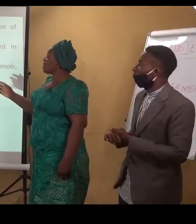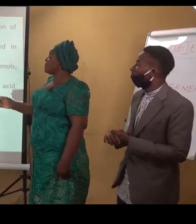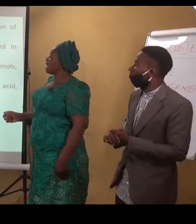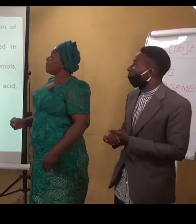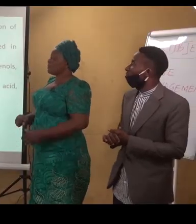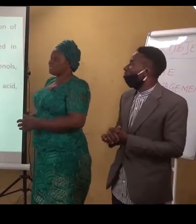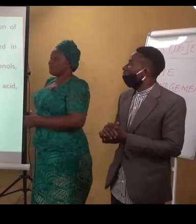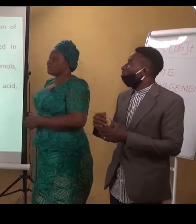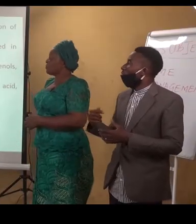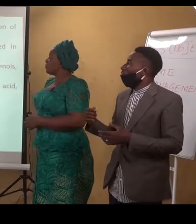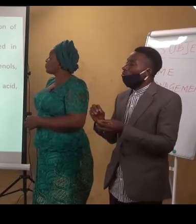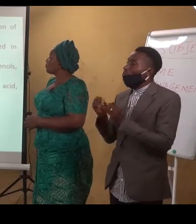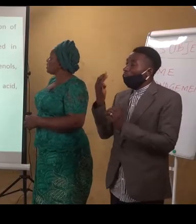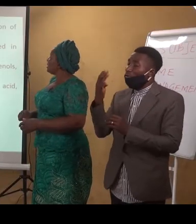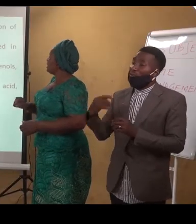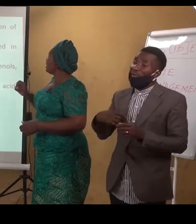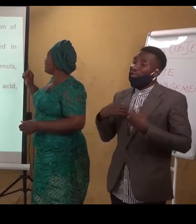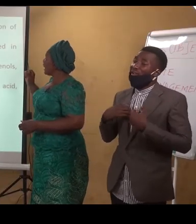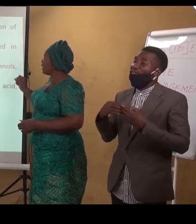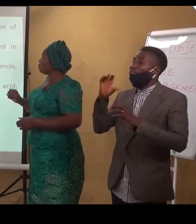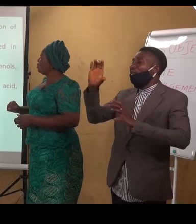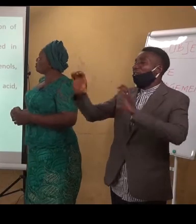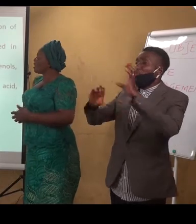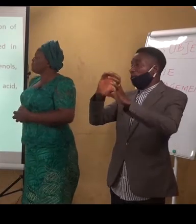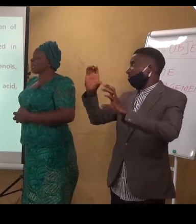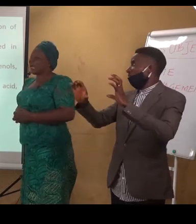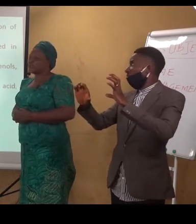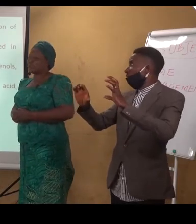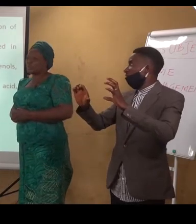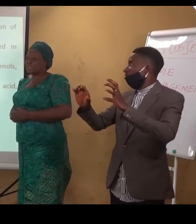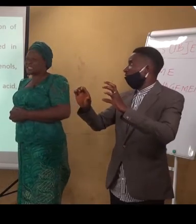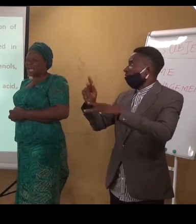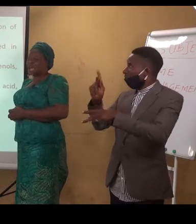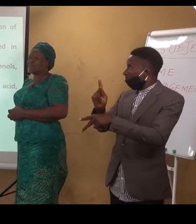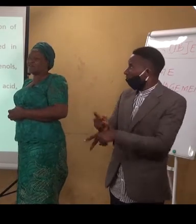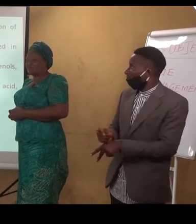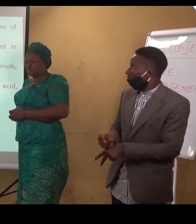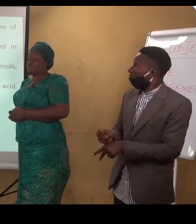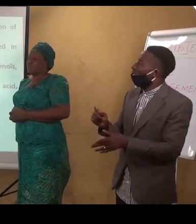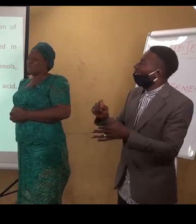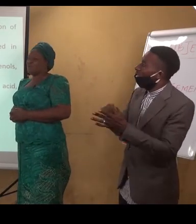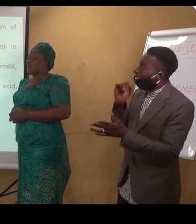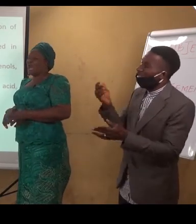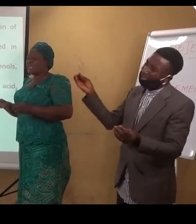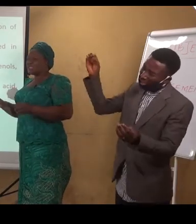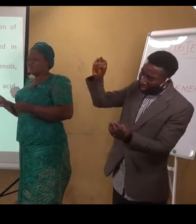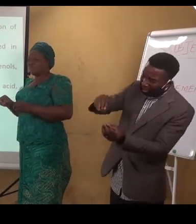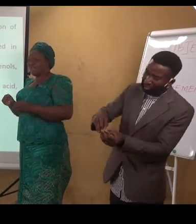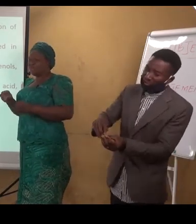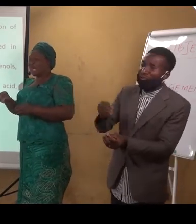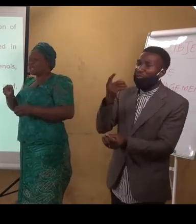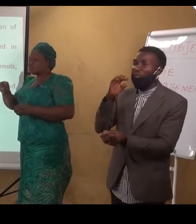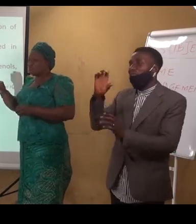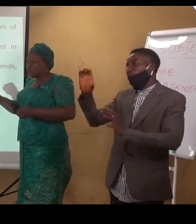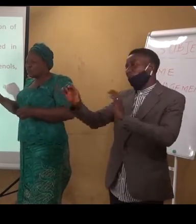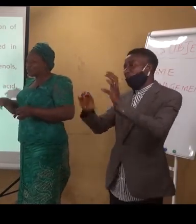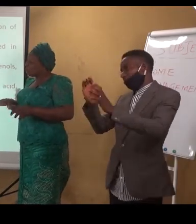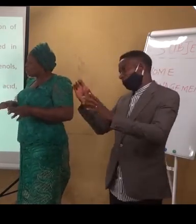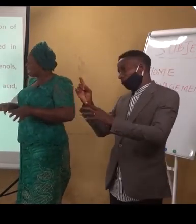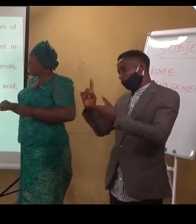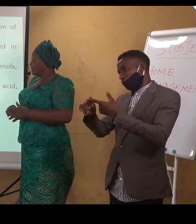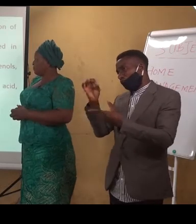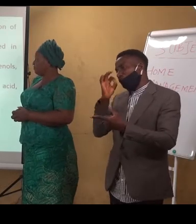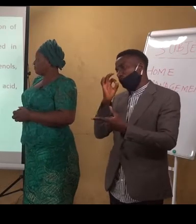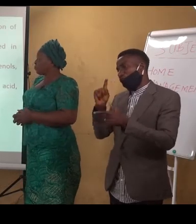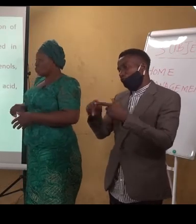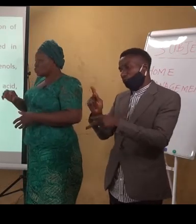Then we have chemical preservation. This is the addition of chemicals to preserve food. Addition of chemicals to food